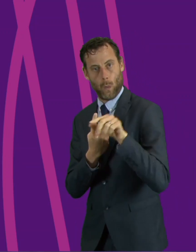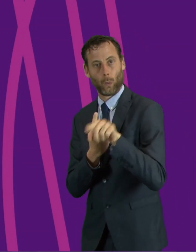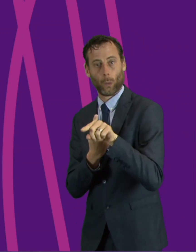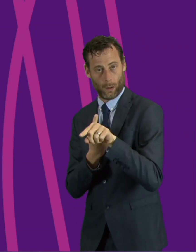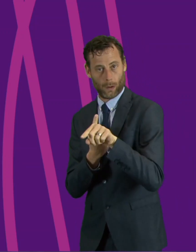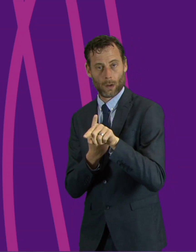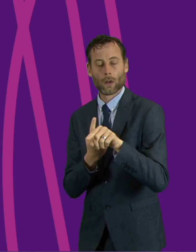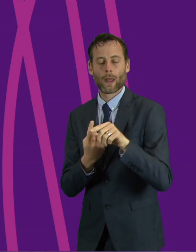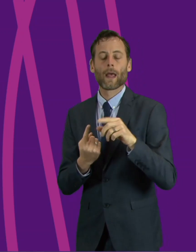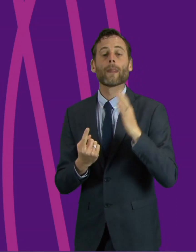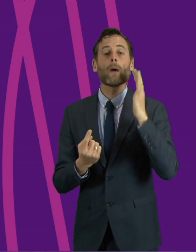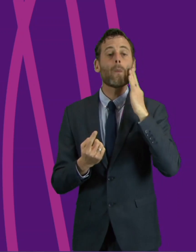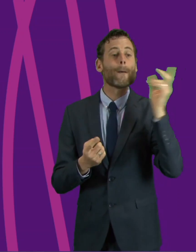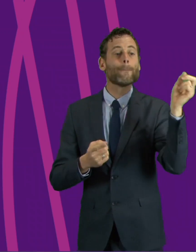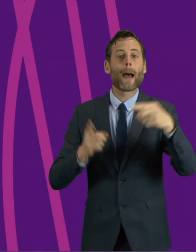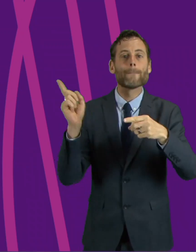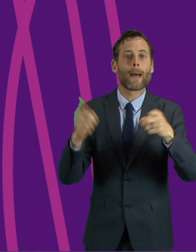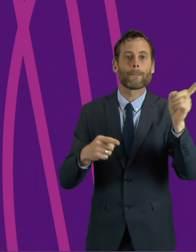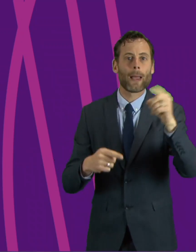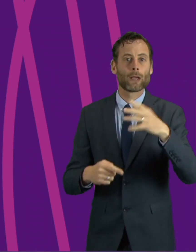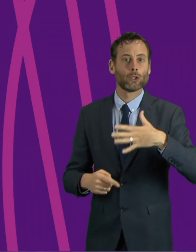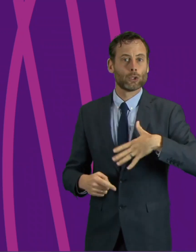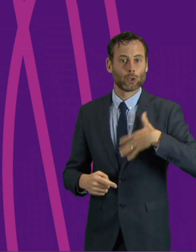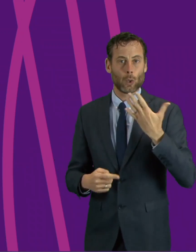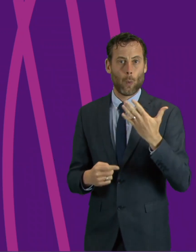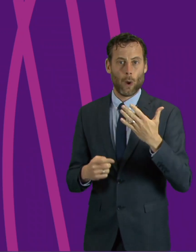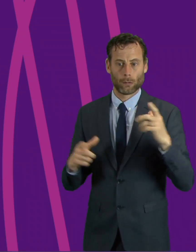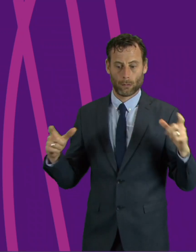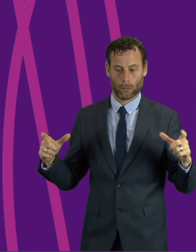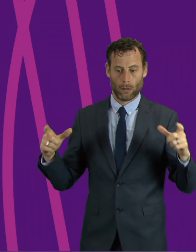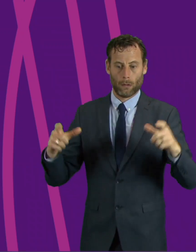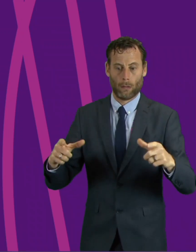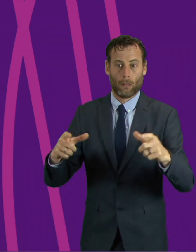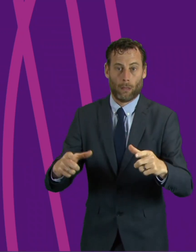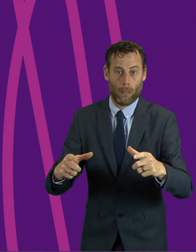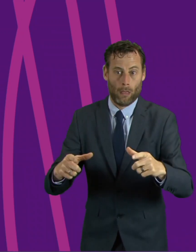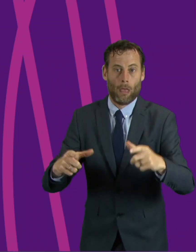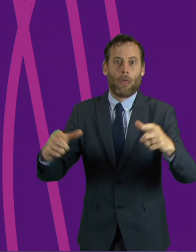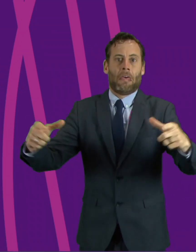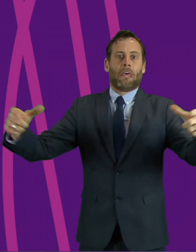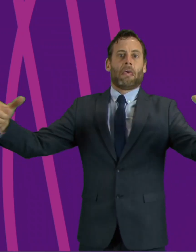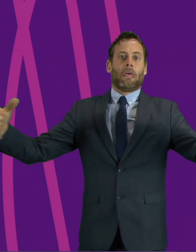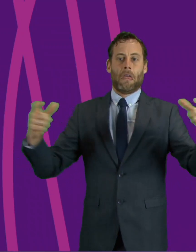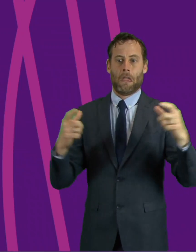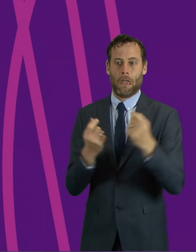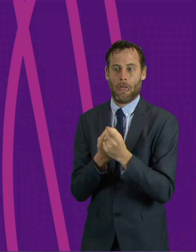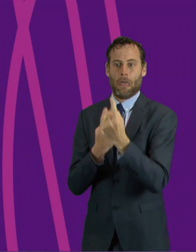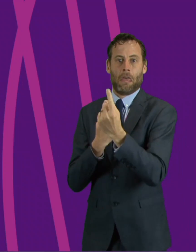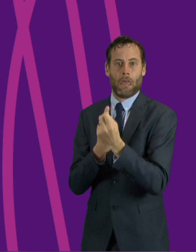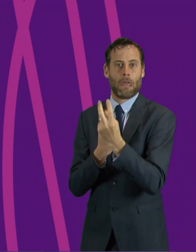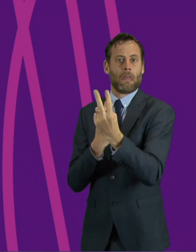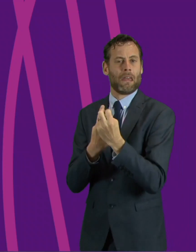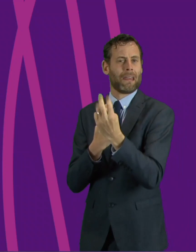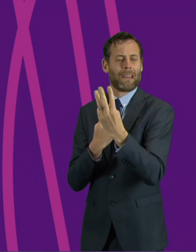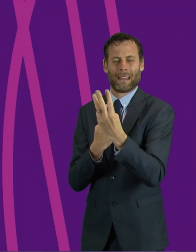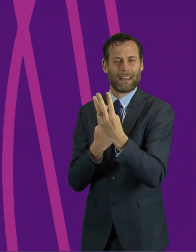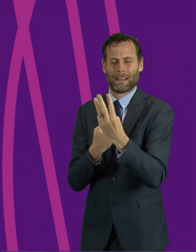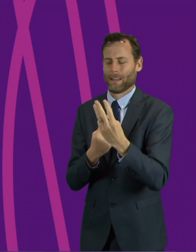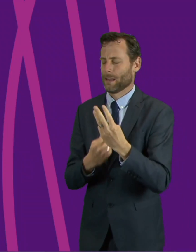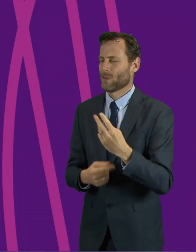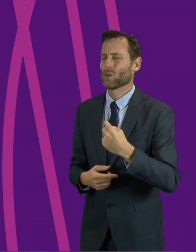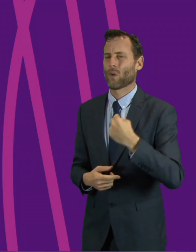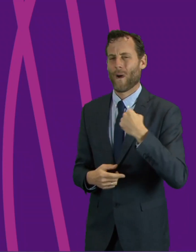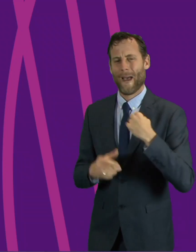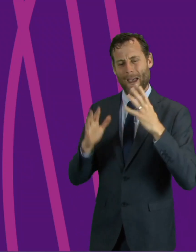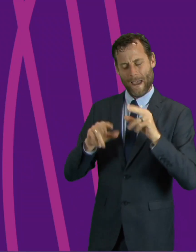1. Now, what I said yesterday is we have to be driven by the evidence, and that is entirely what I will stick to throughout this. Of course, I have to apply